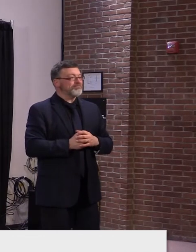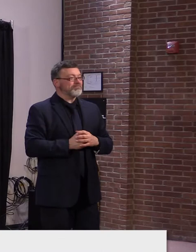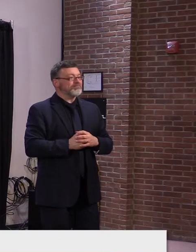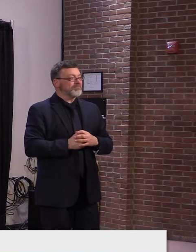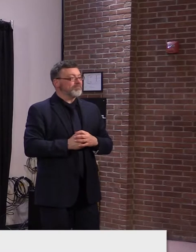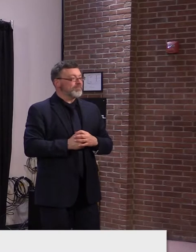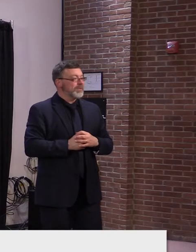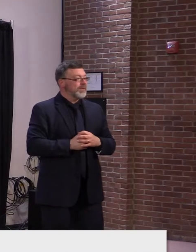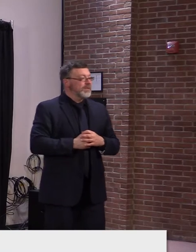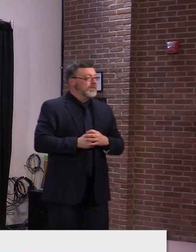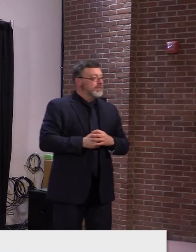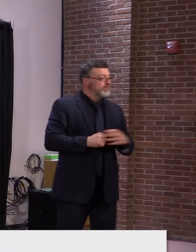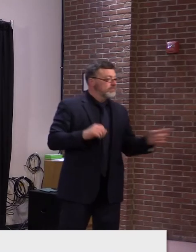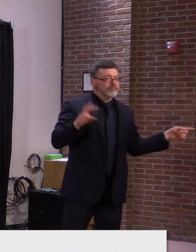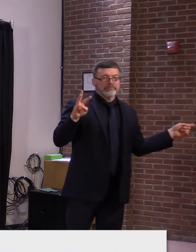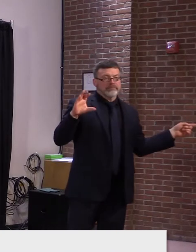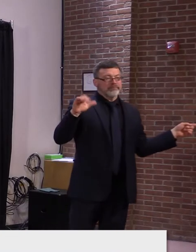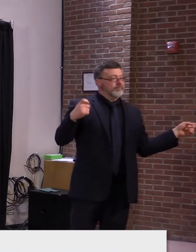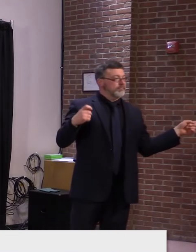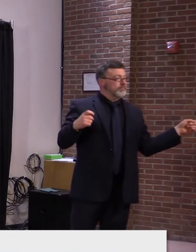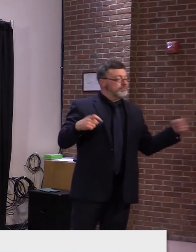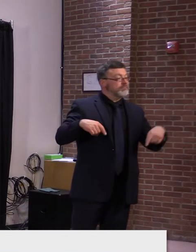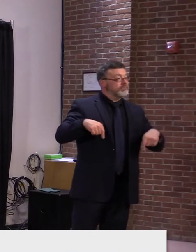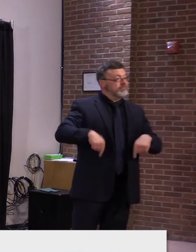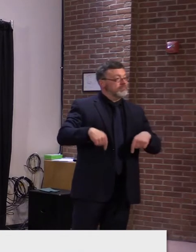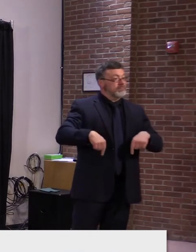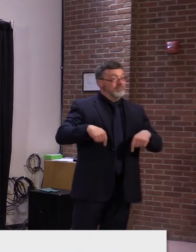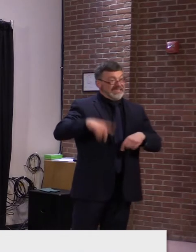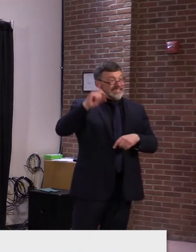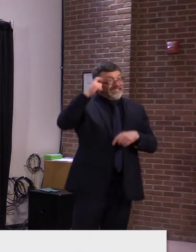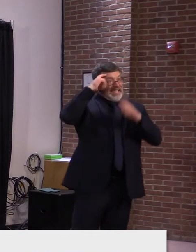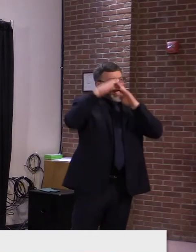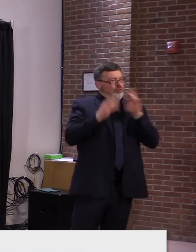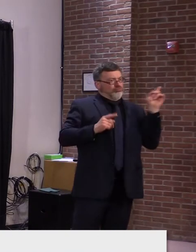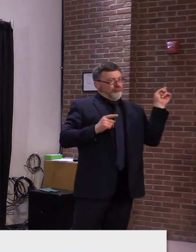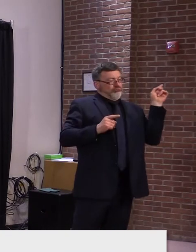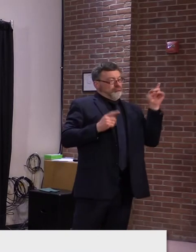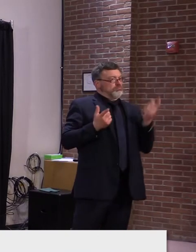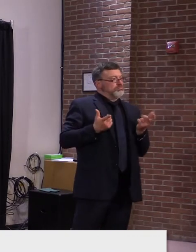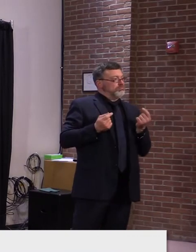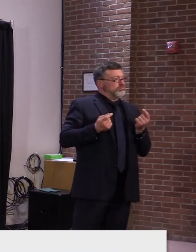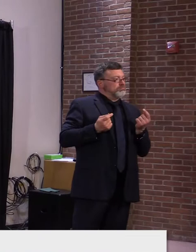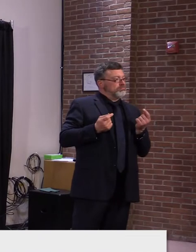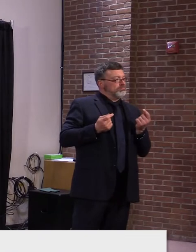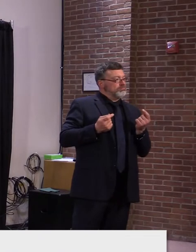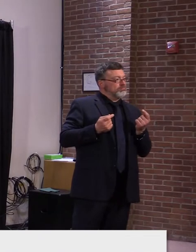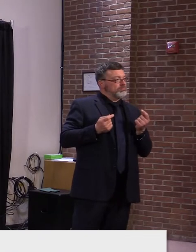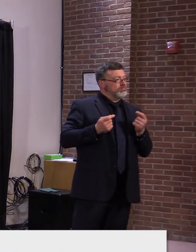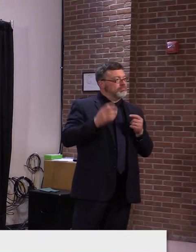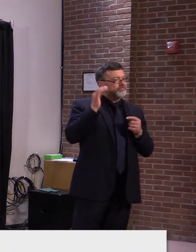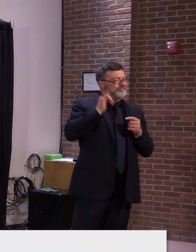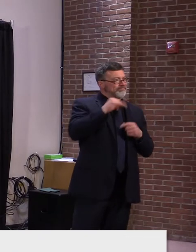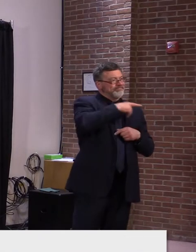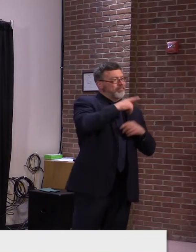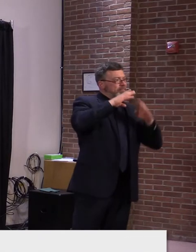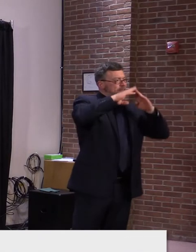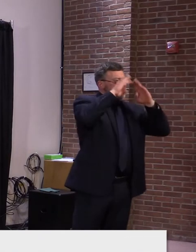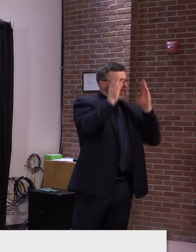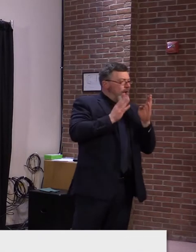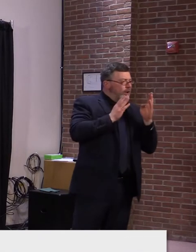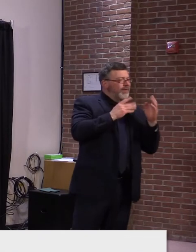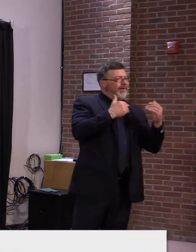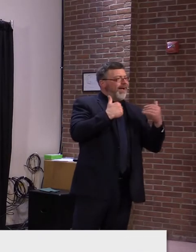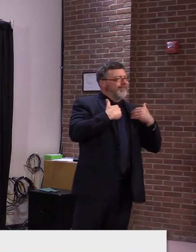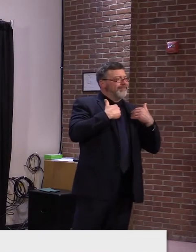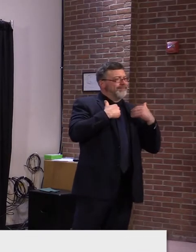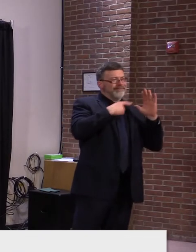Governor, a couple State House topics, if I could. The House, it looks like they'll be considering legislation that